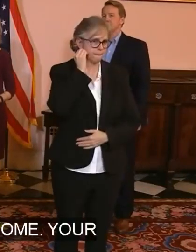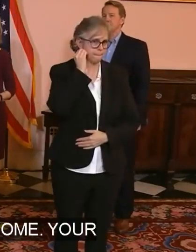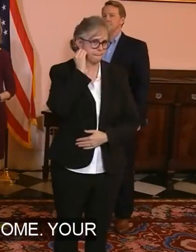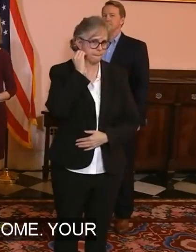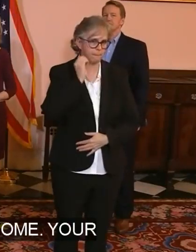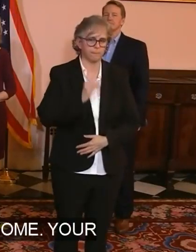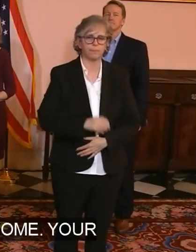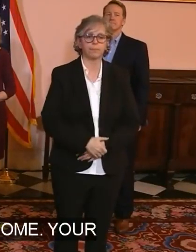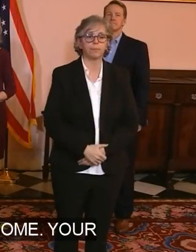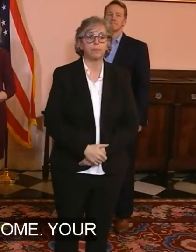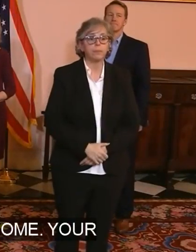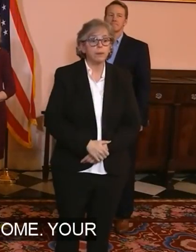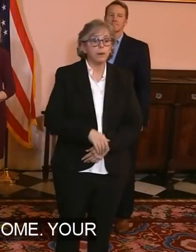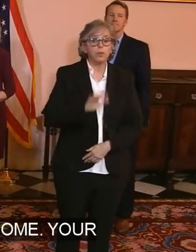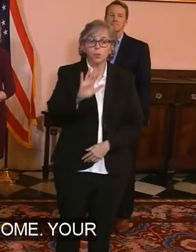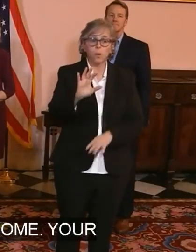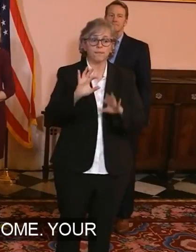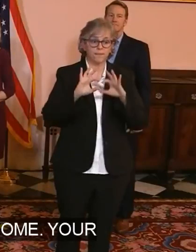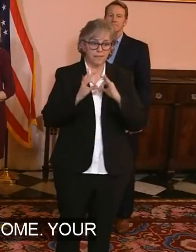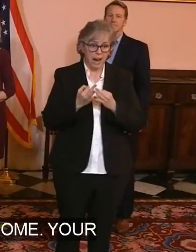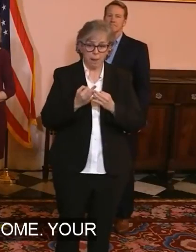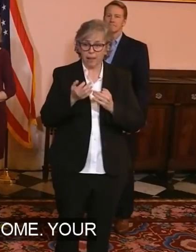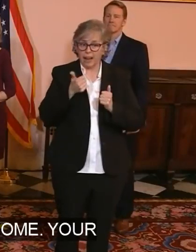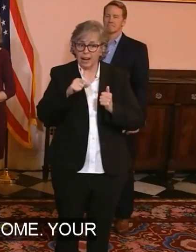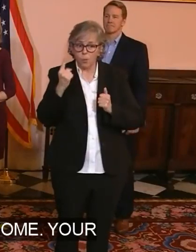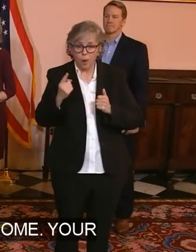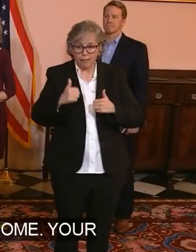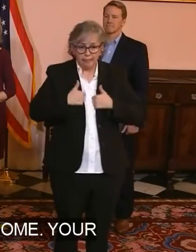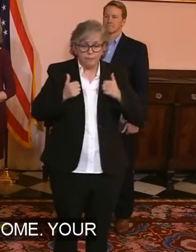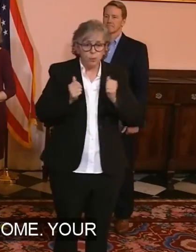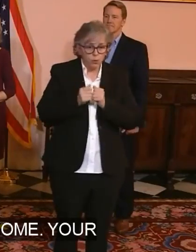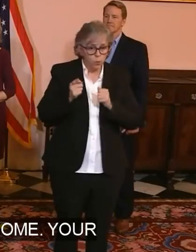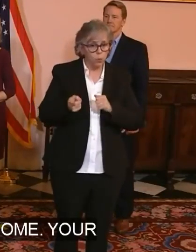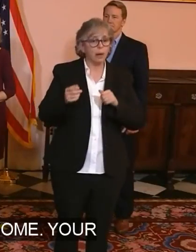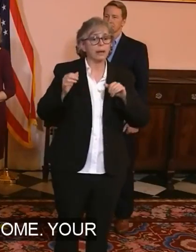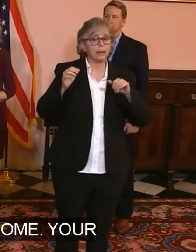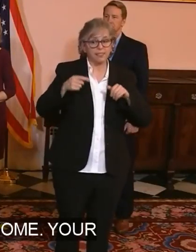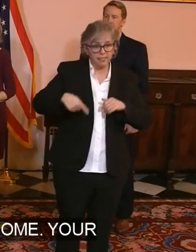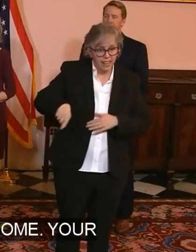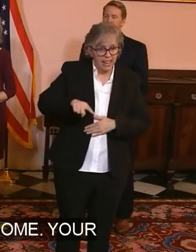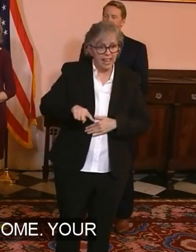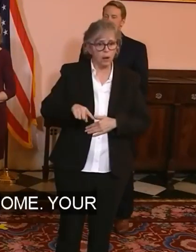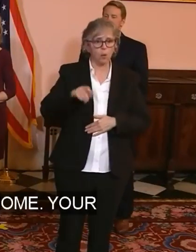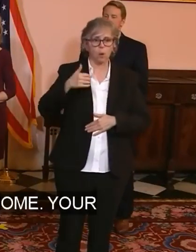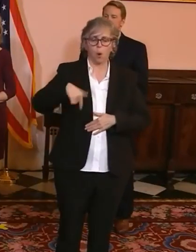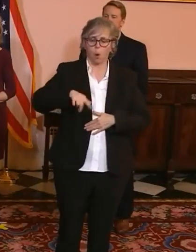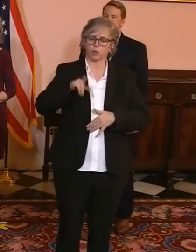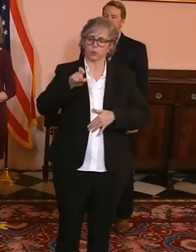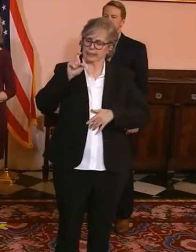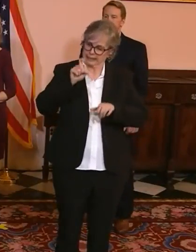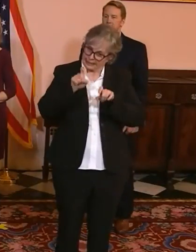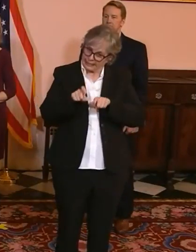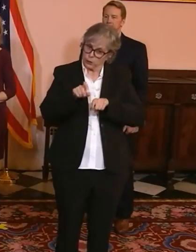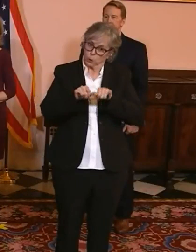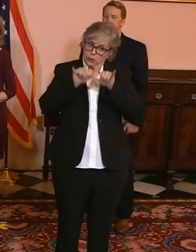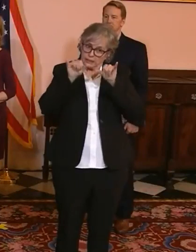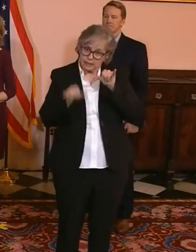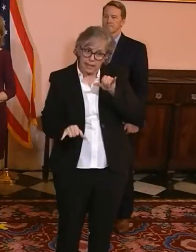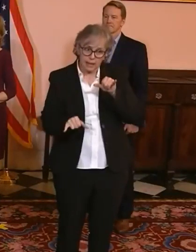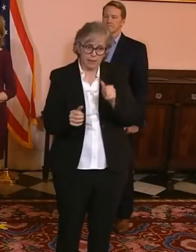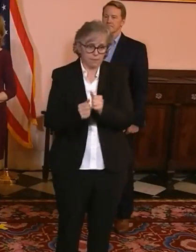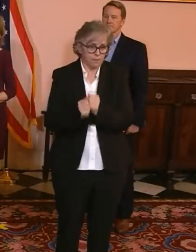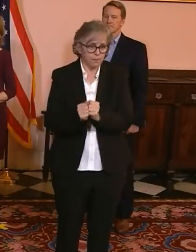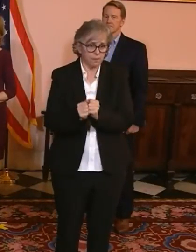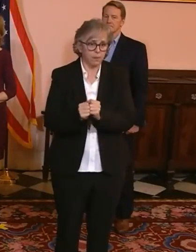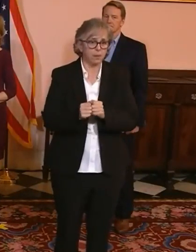I said, needs to stay there as well. The vast, vast majority of people who get this will